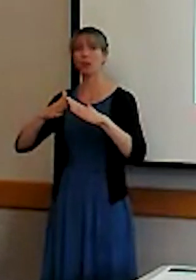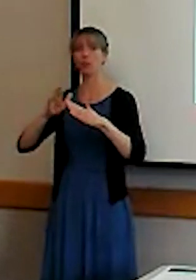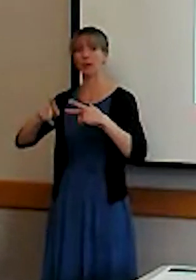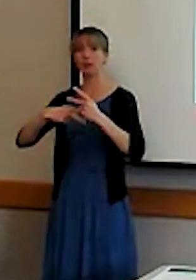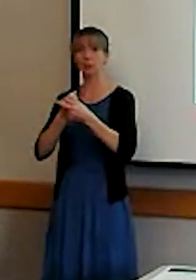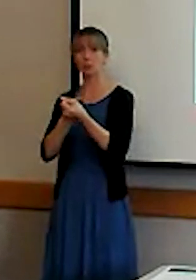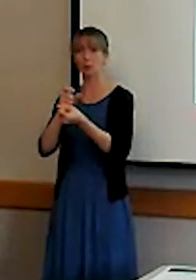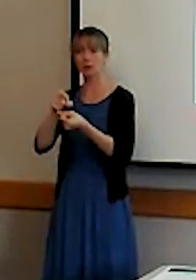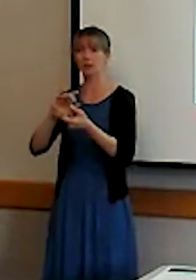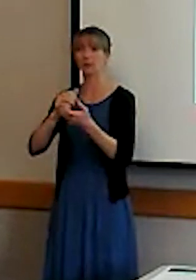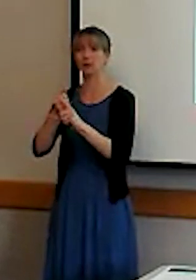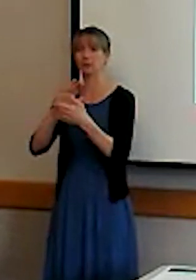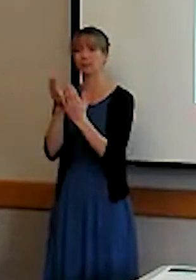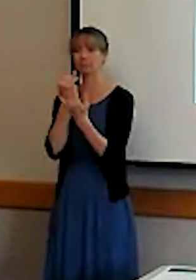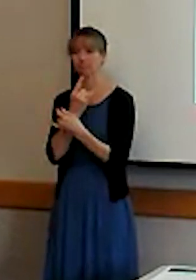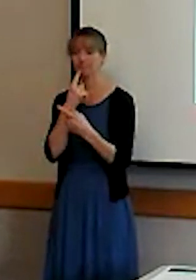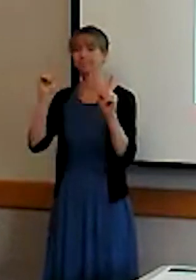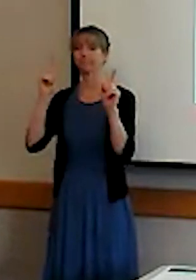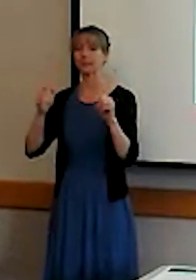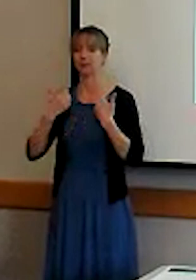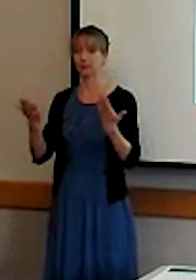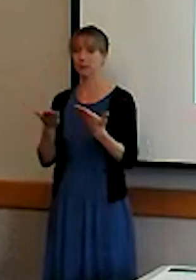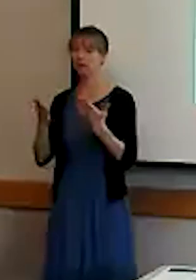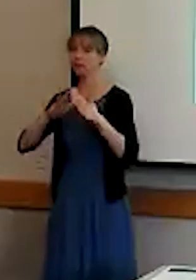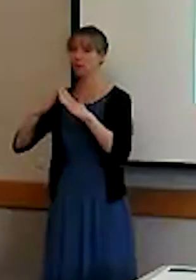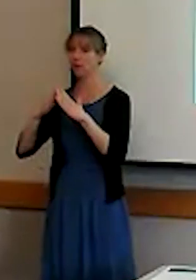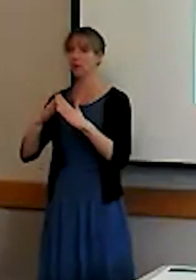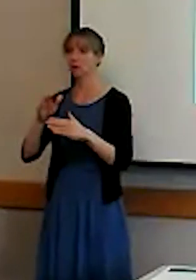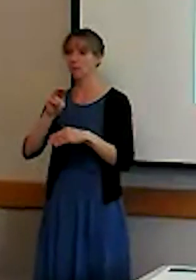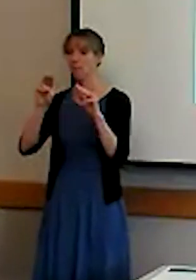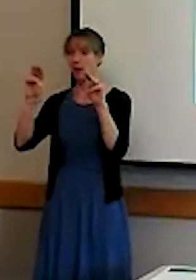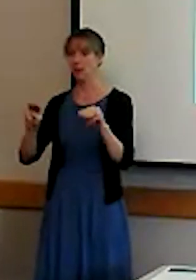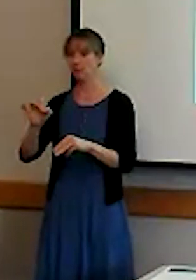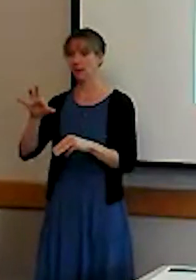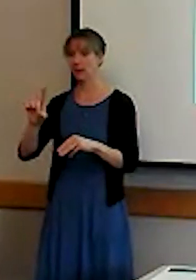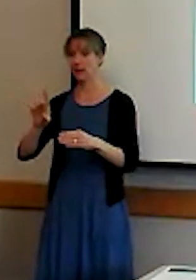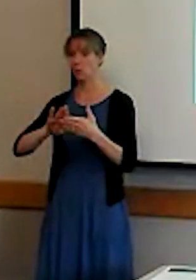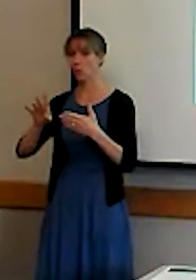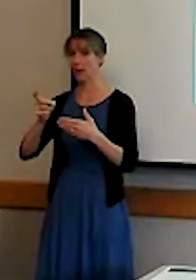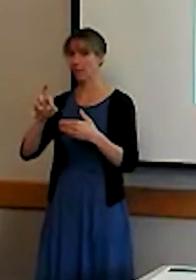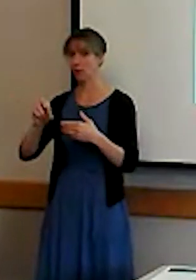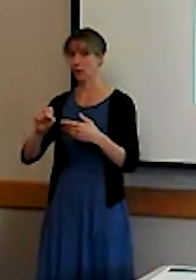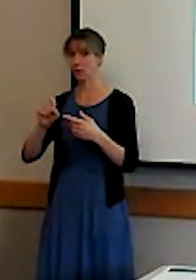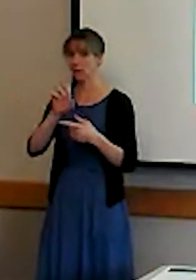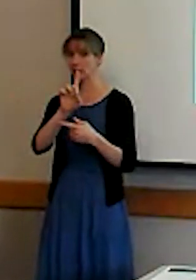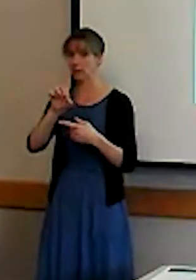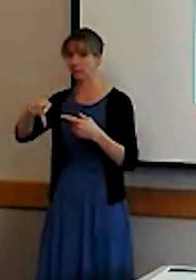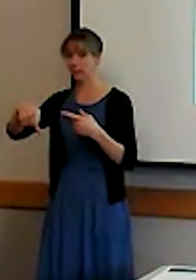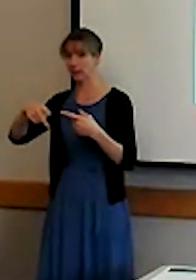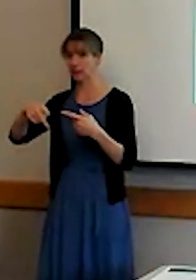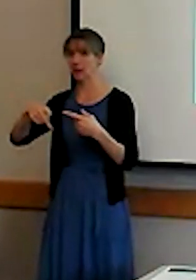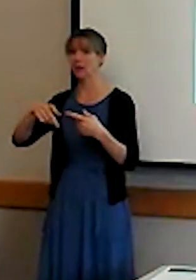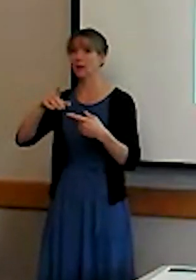they need to do so successfully. In Montana, the Medicaid waivers that I'm familiar with are the DDP